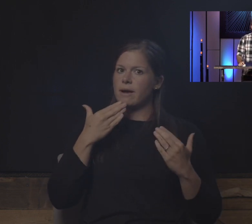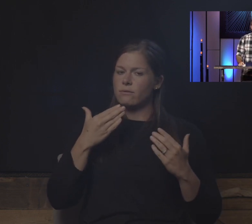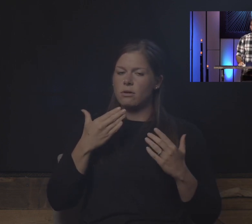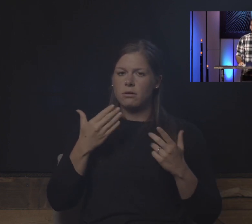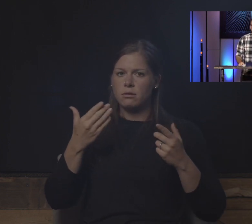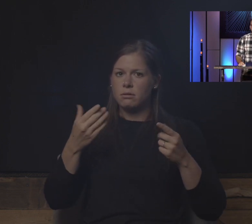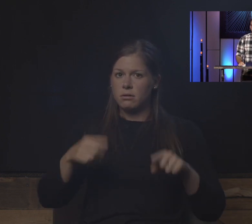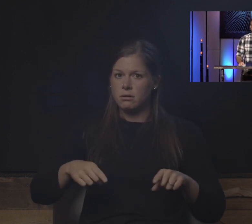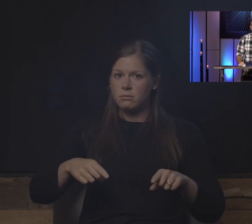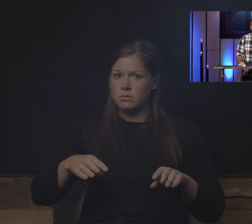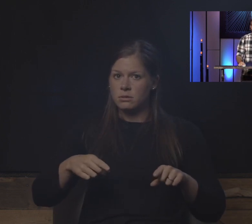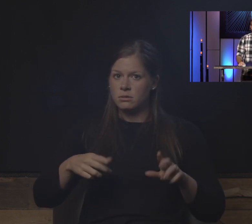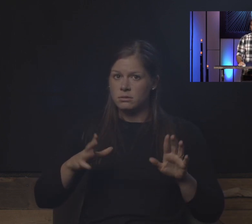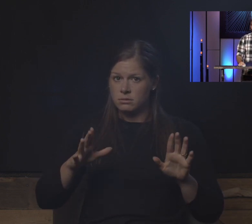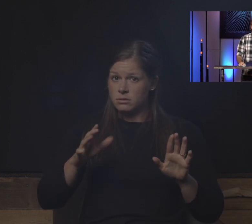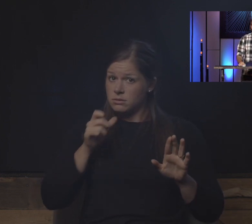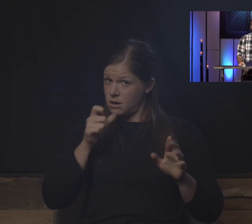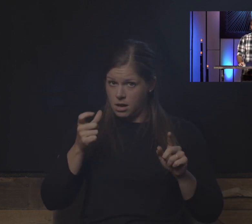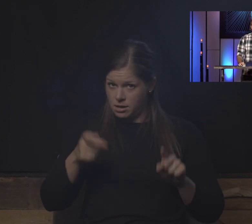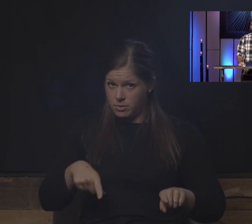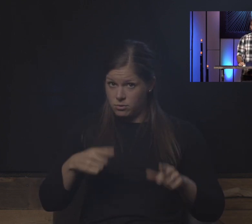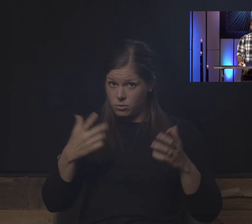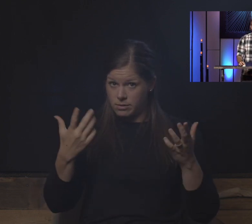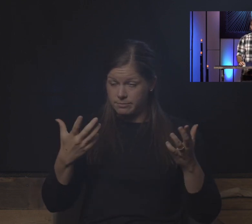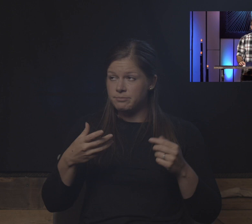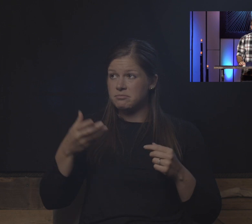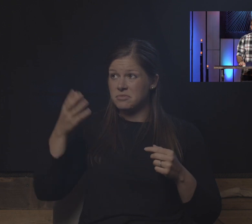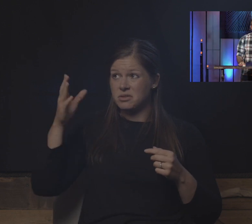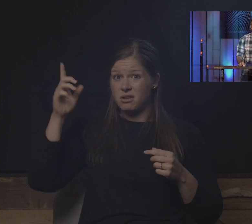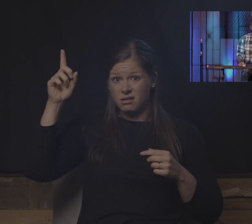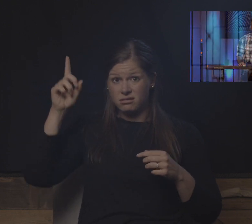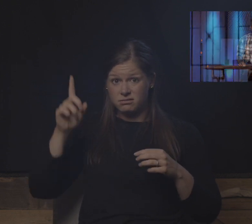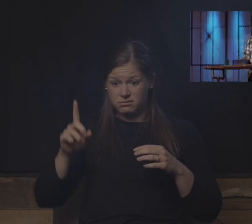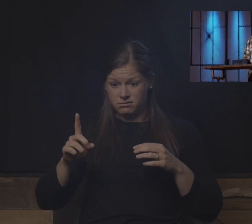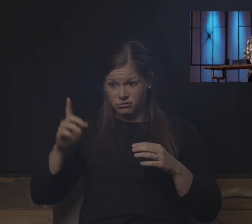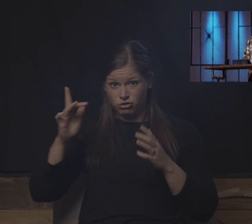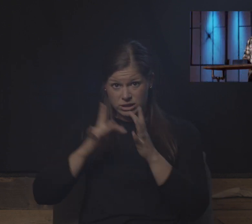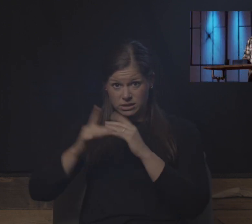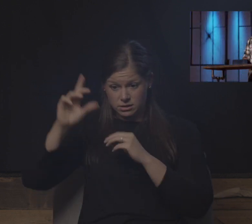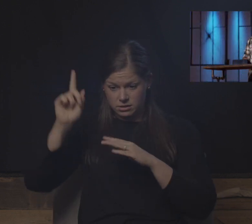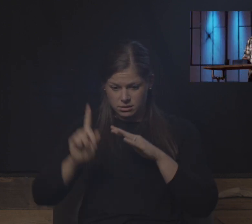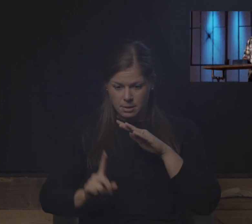1995. Because I wouldn't be in heaven if that were the case.